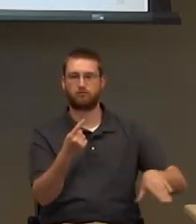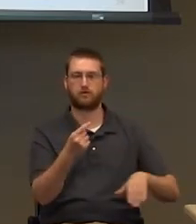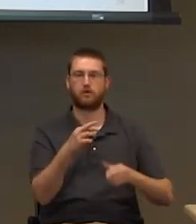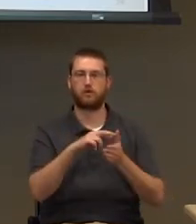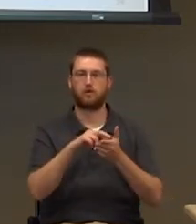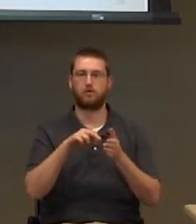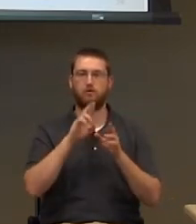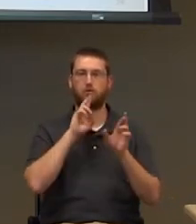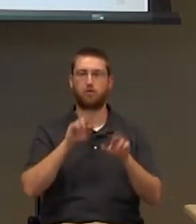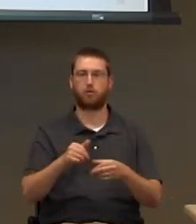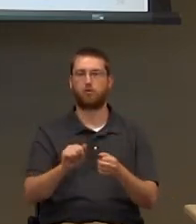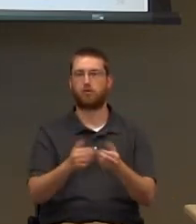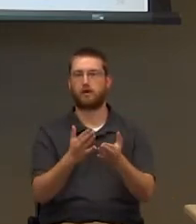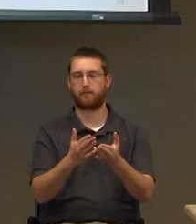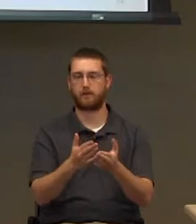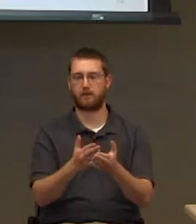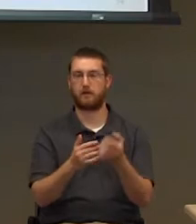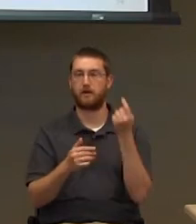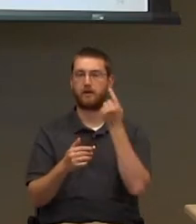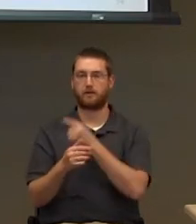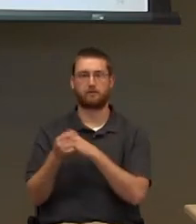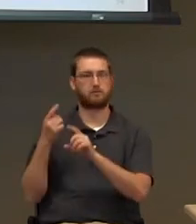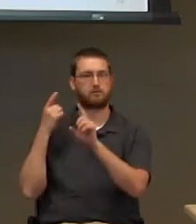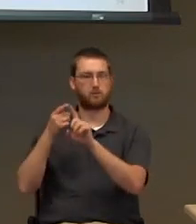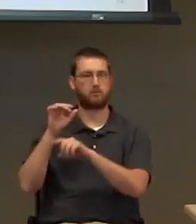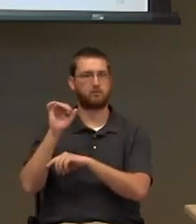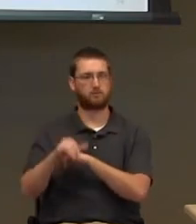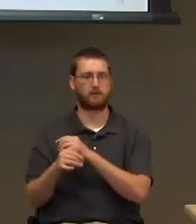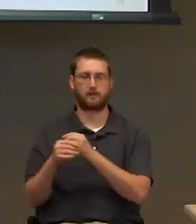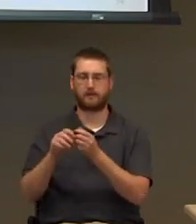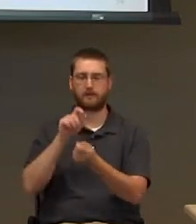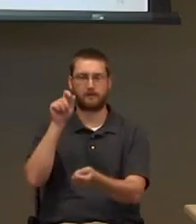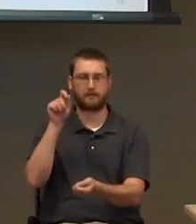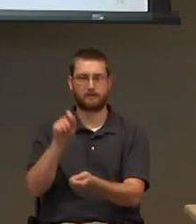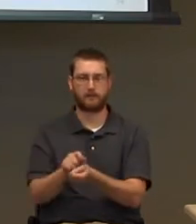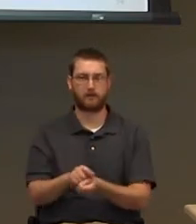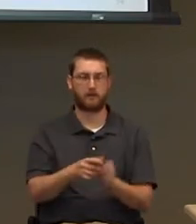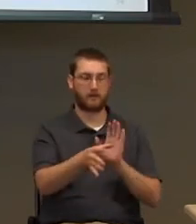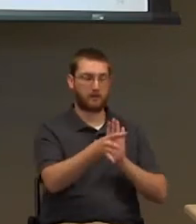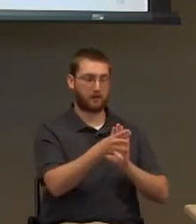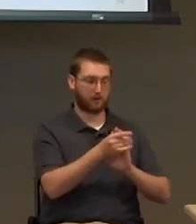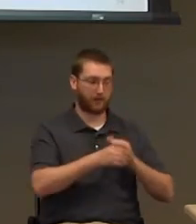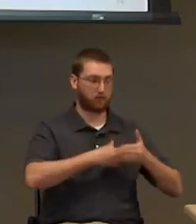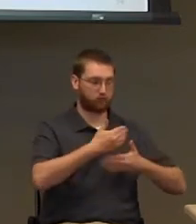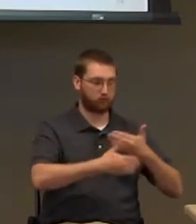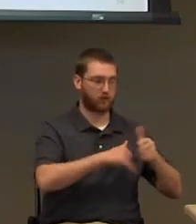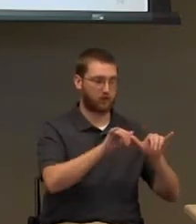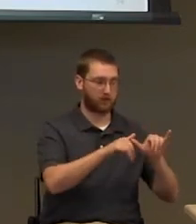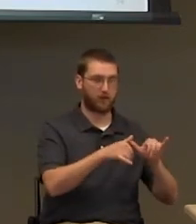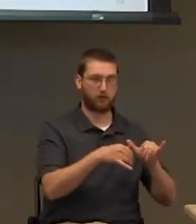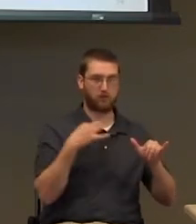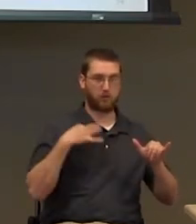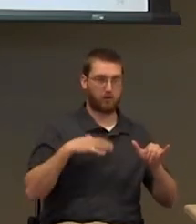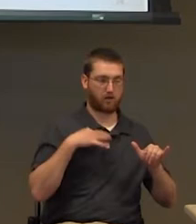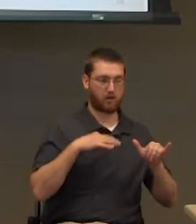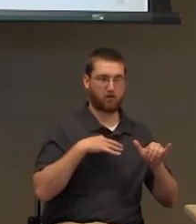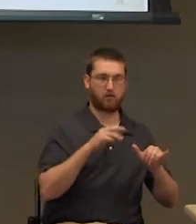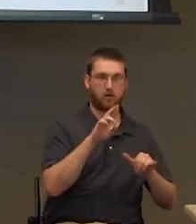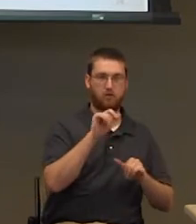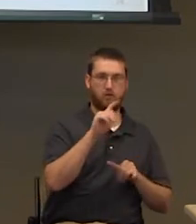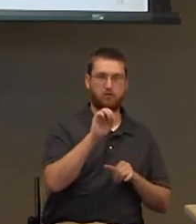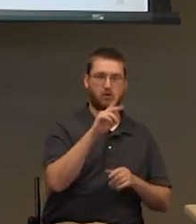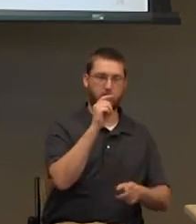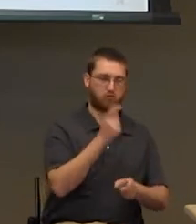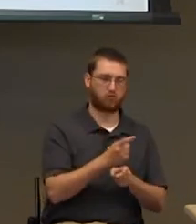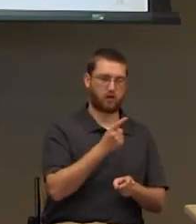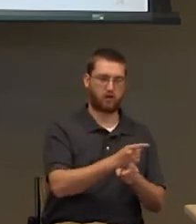recommended. That's exactly what this is all about, is you pick a path, you move forward, you measure whether or not you're getting the return that you want,